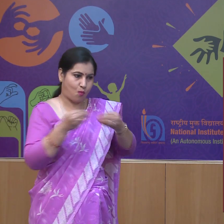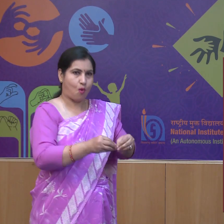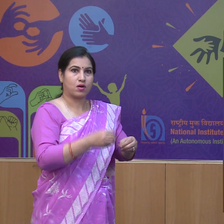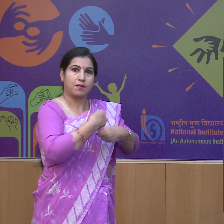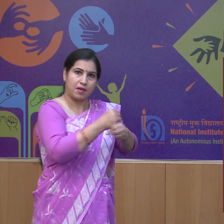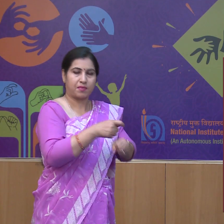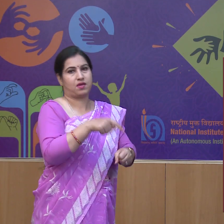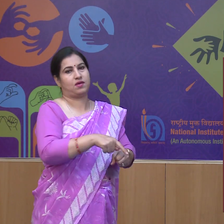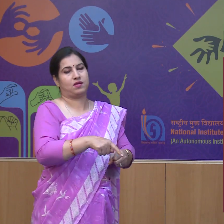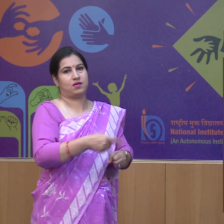for their